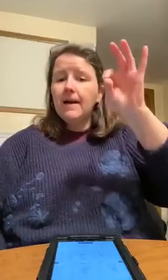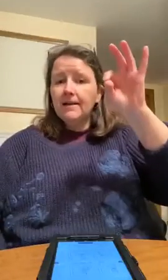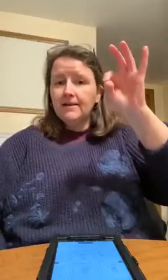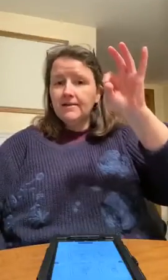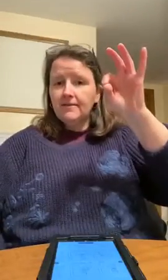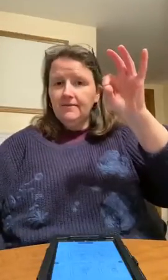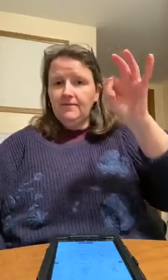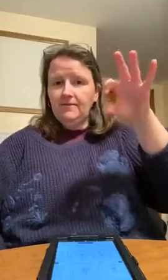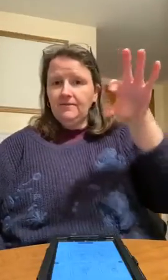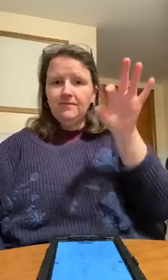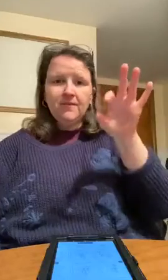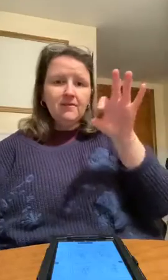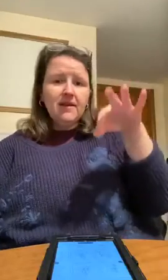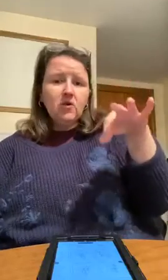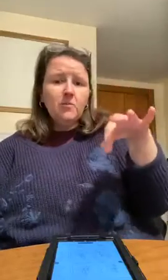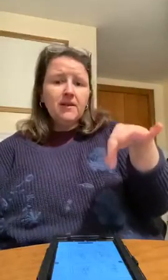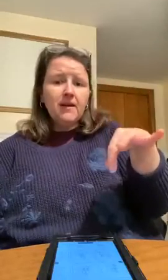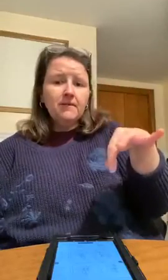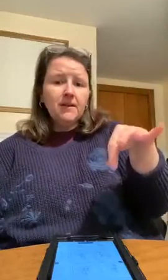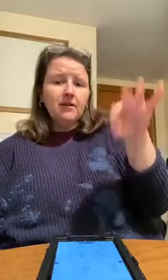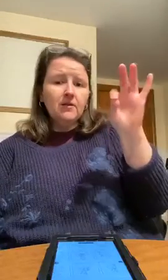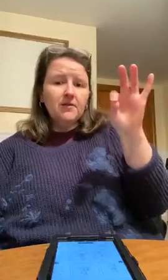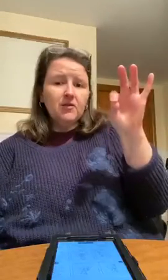Find. There's that open F and it closes to an F.